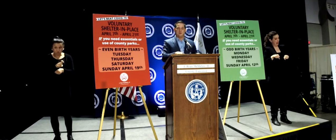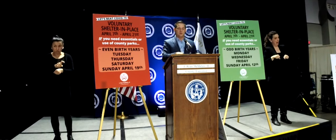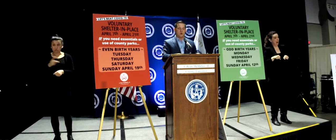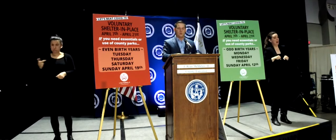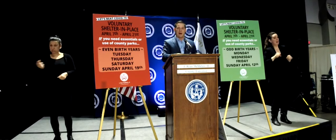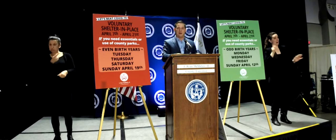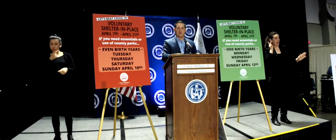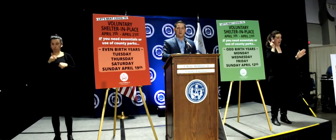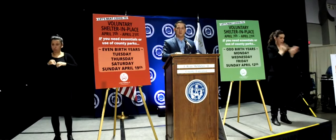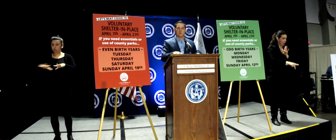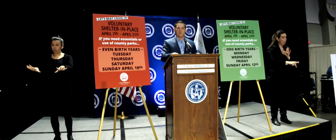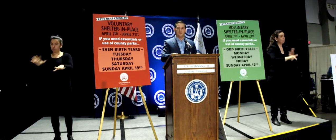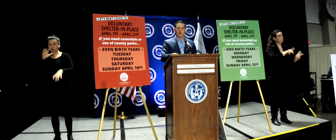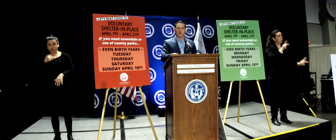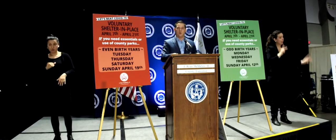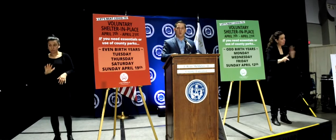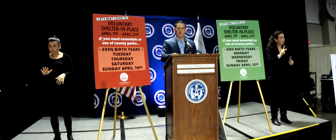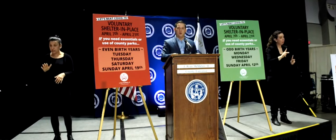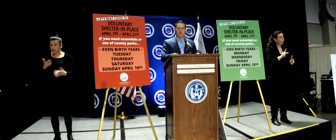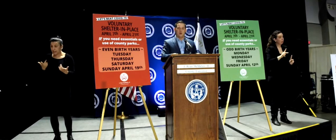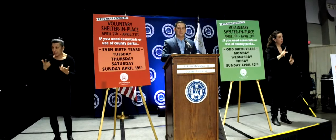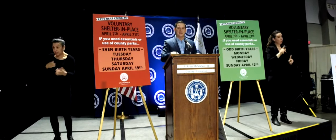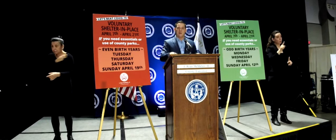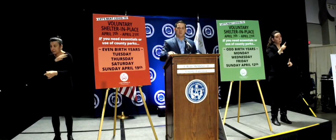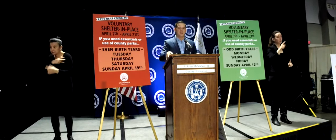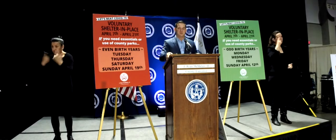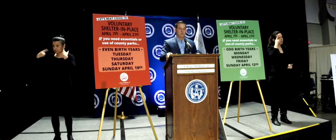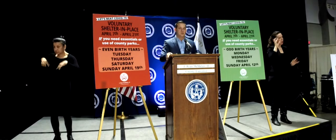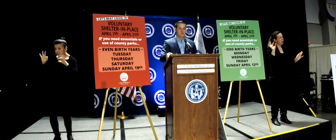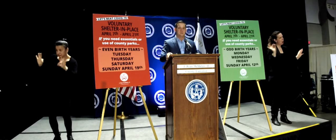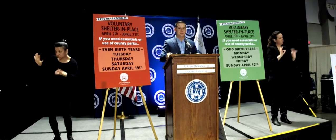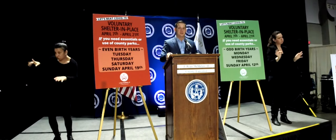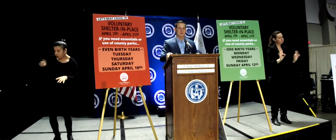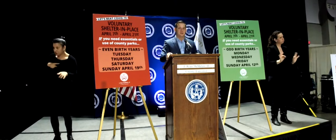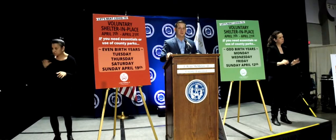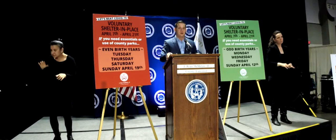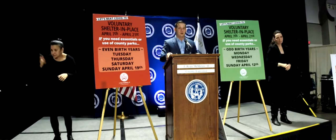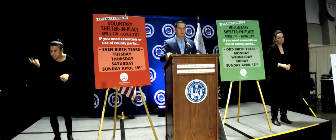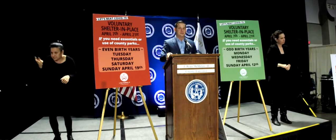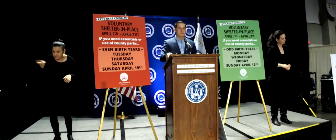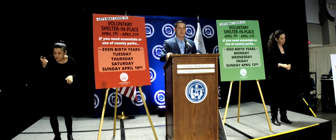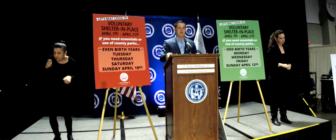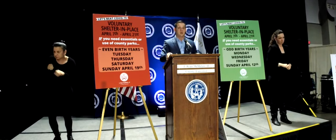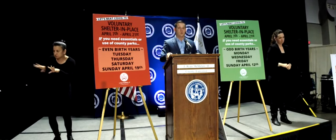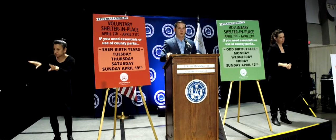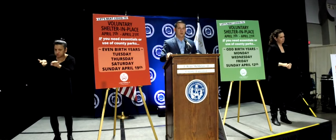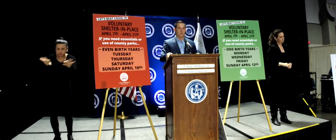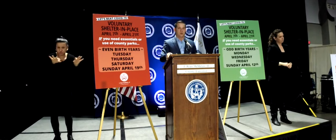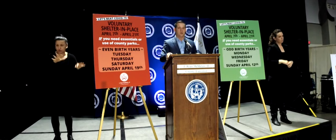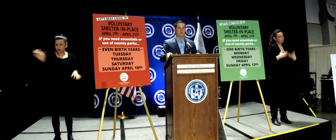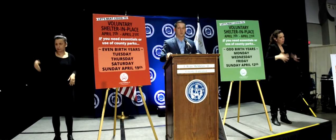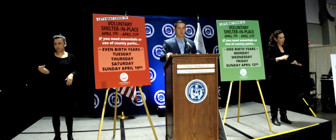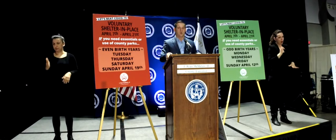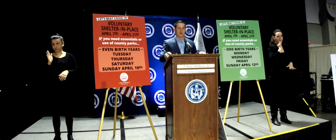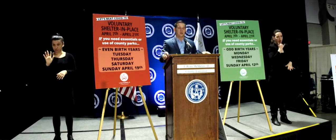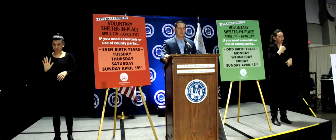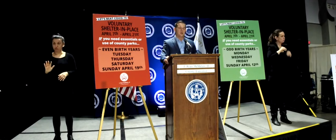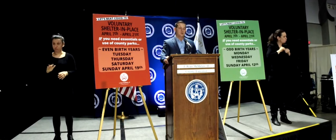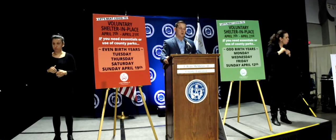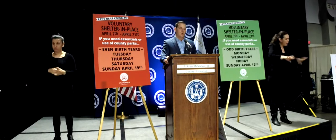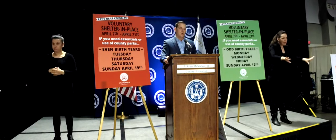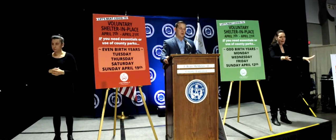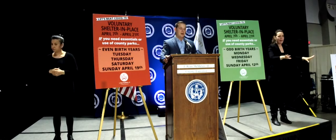and you don't want someone you know who has a compromised immune system getting this, or else things can get really real really